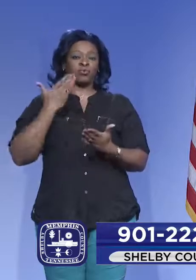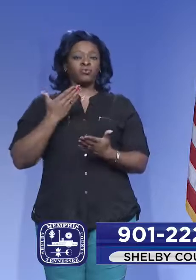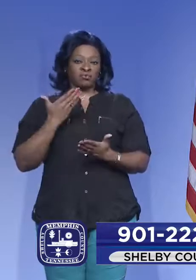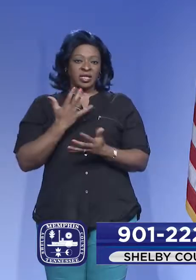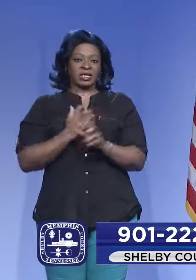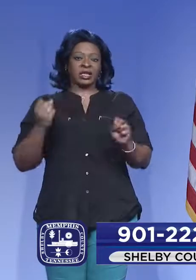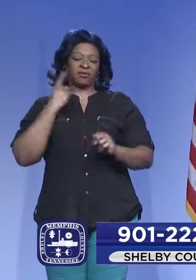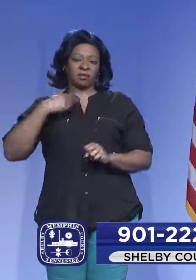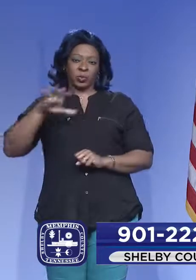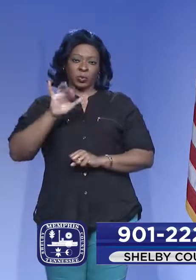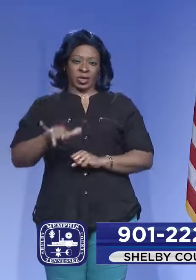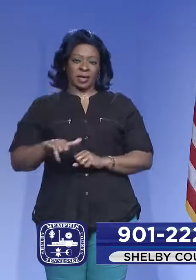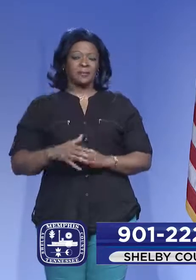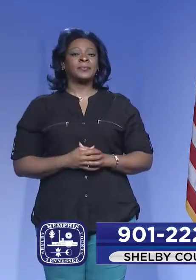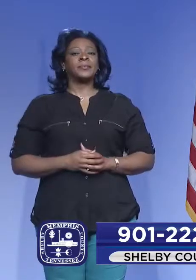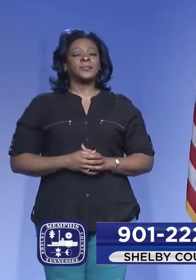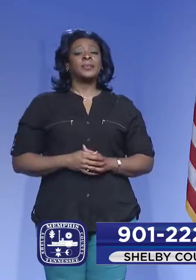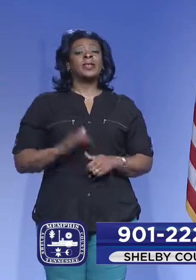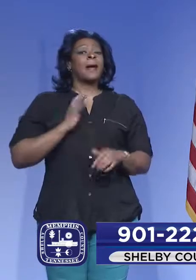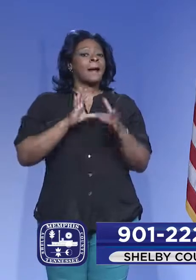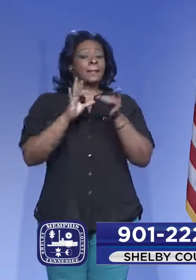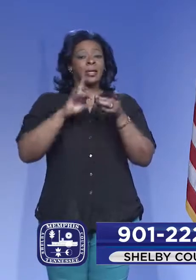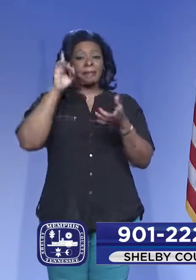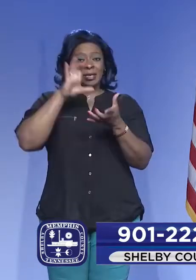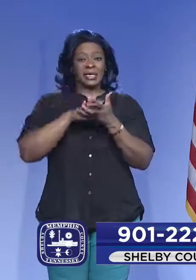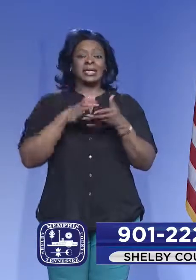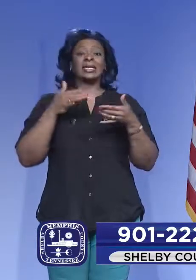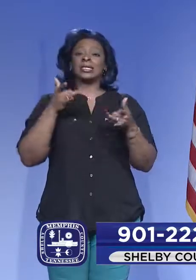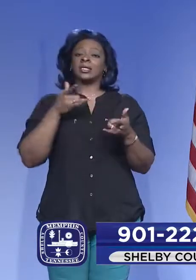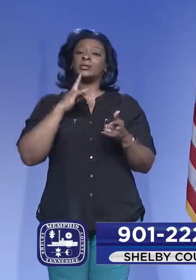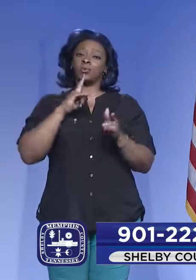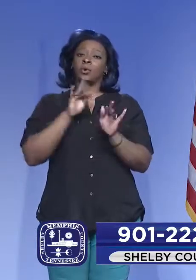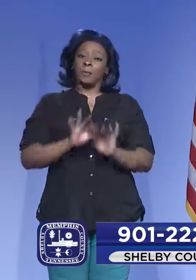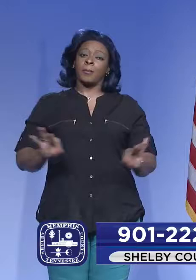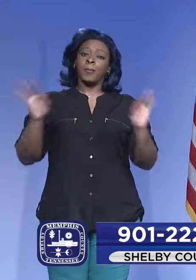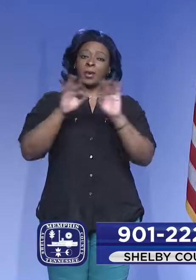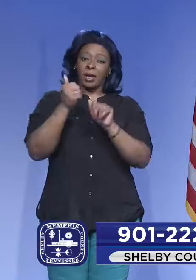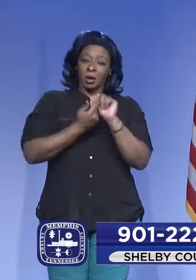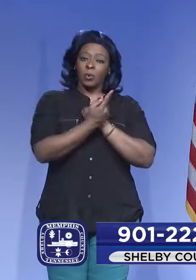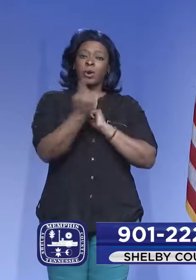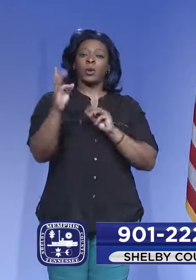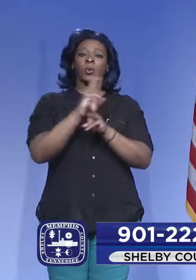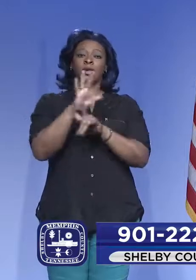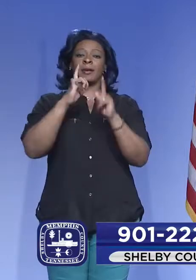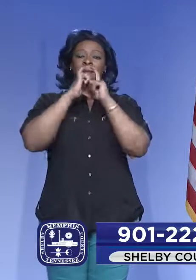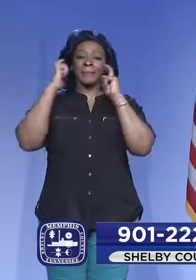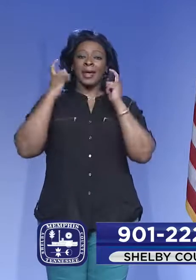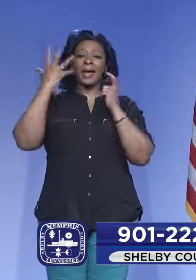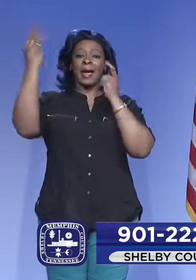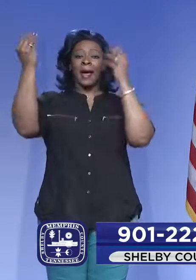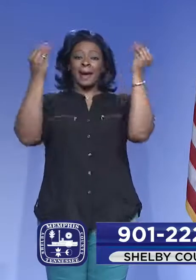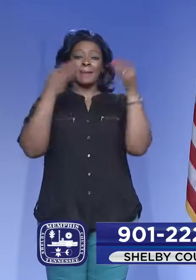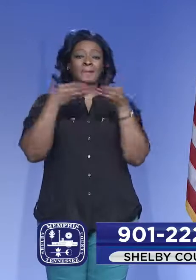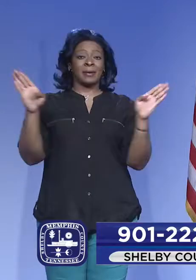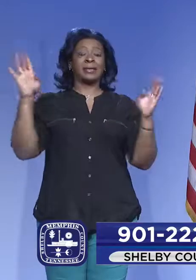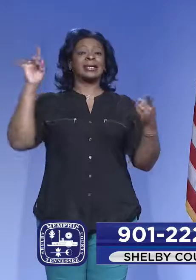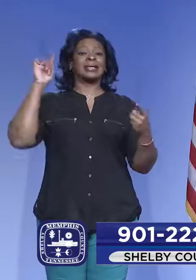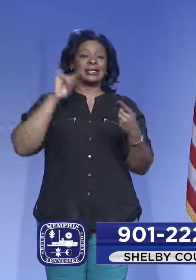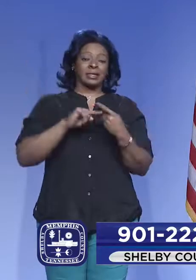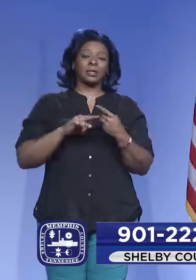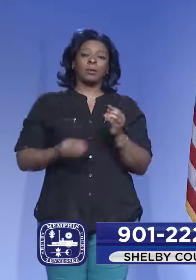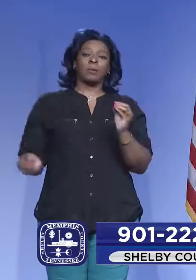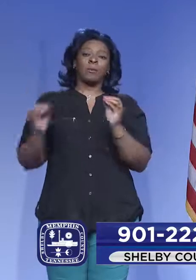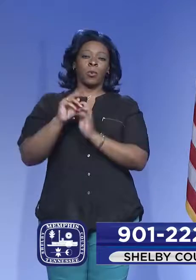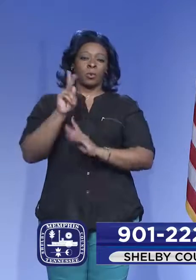so. Our message is we believe it's still prudent for everyone to wear a mask when you're out in public until we get